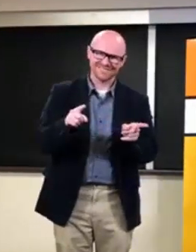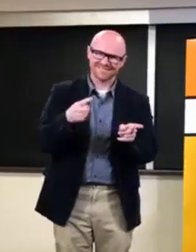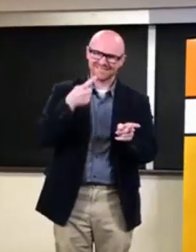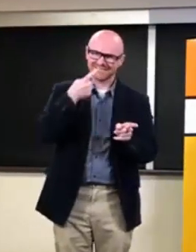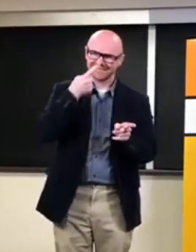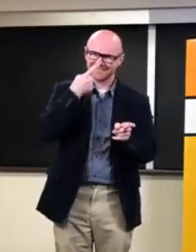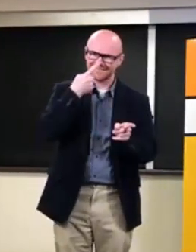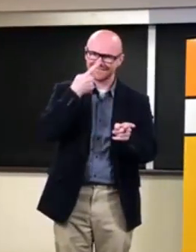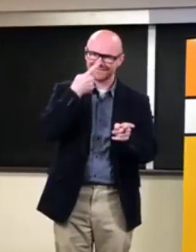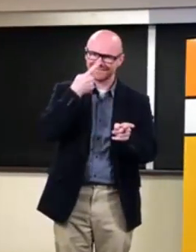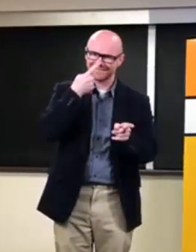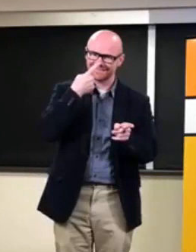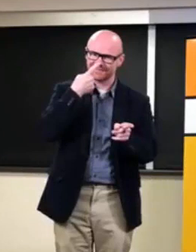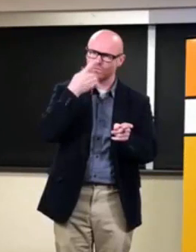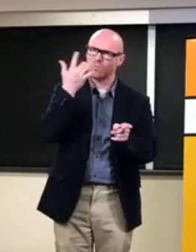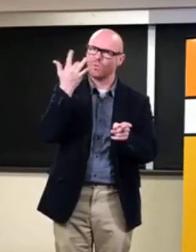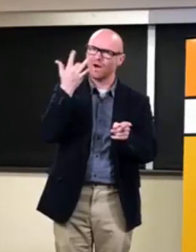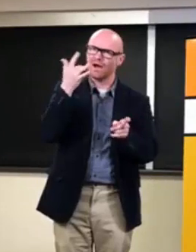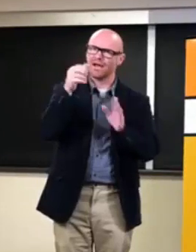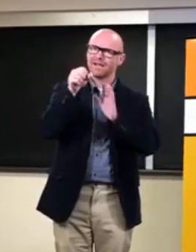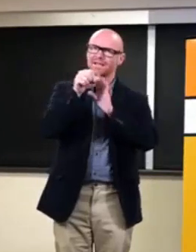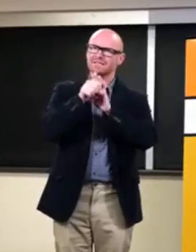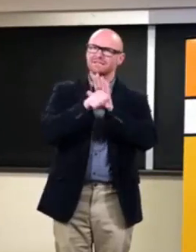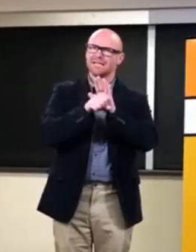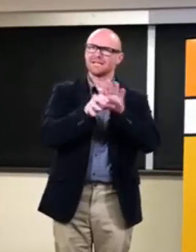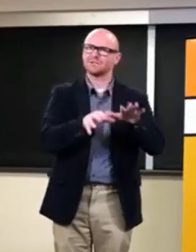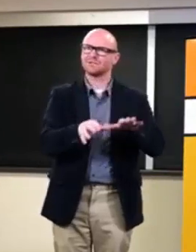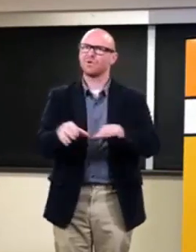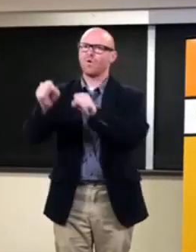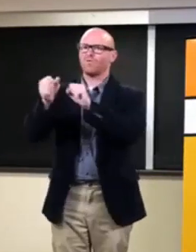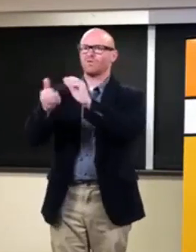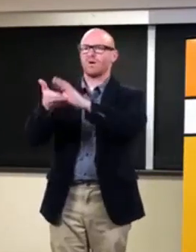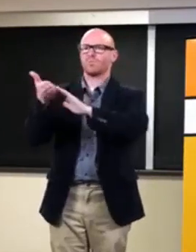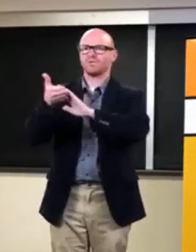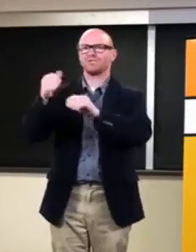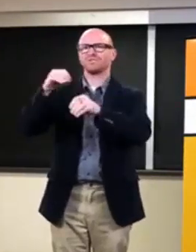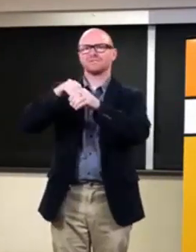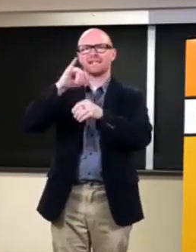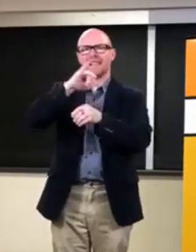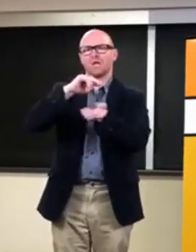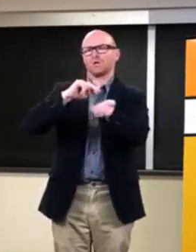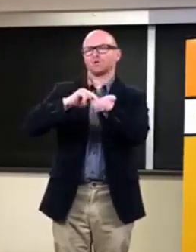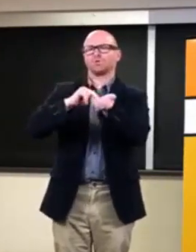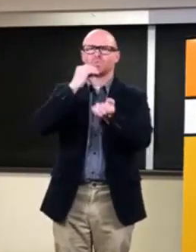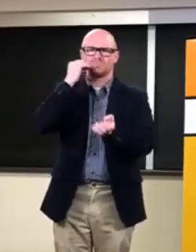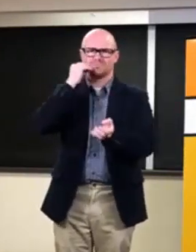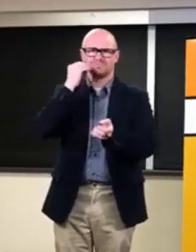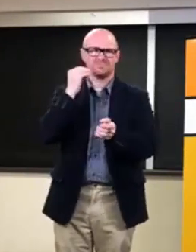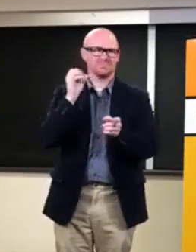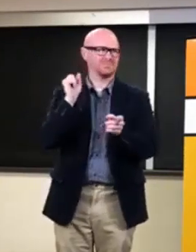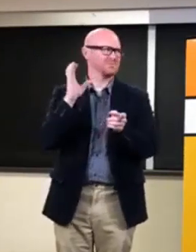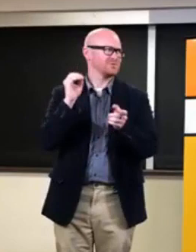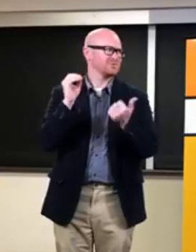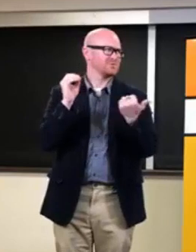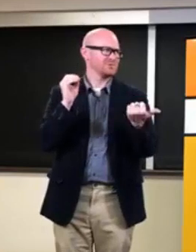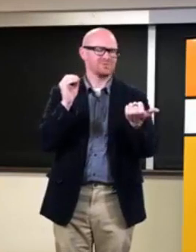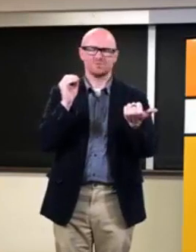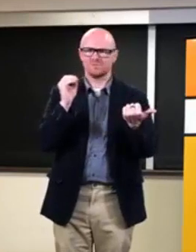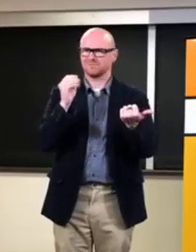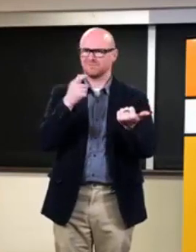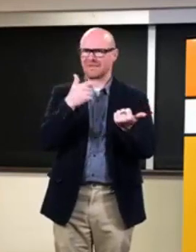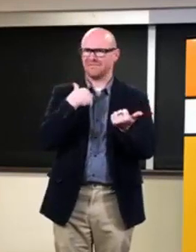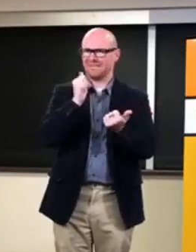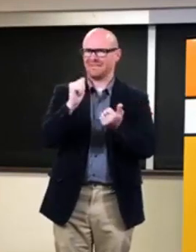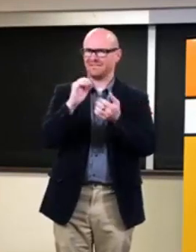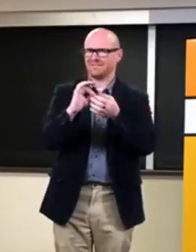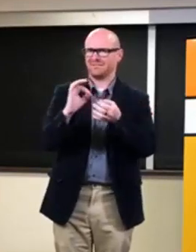bit why the state took over operations at that one Salt Lake City nursing home with the outbreak? Certain missteps that contributed to that